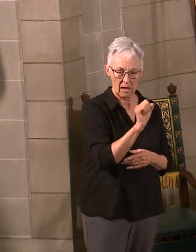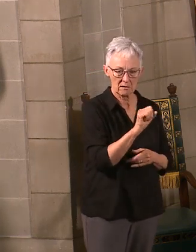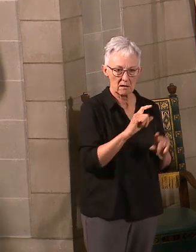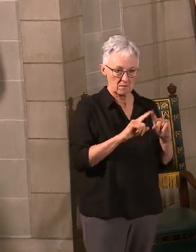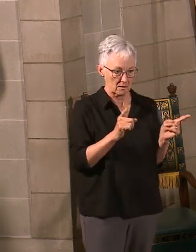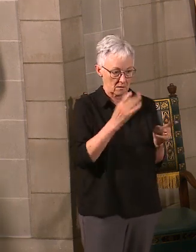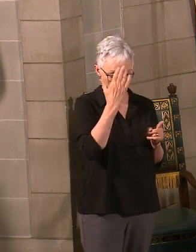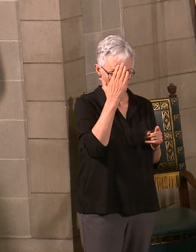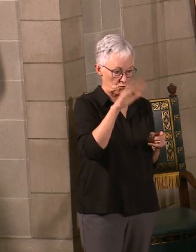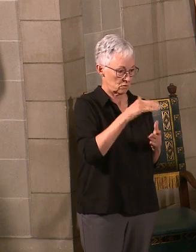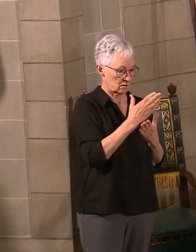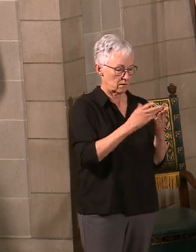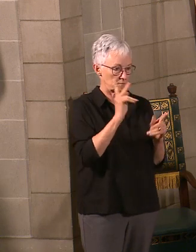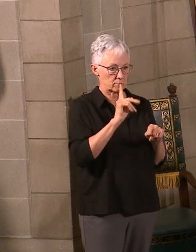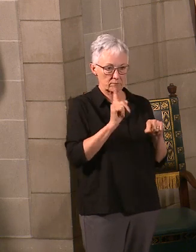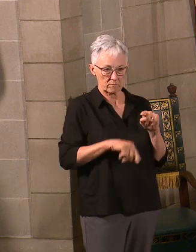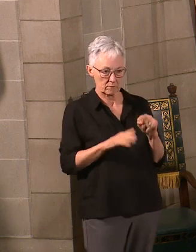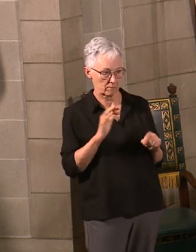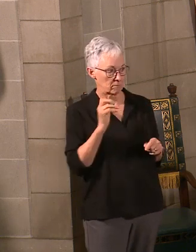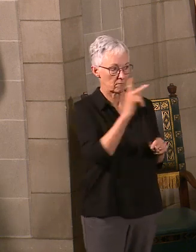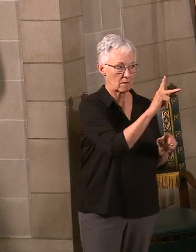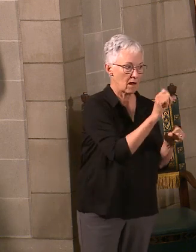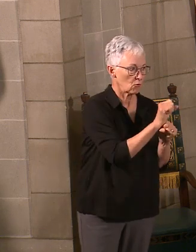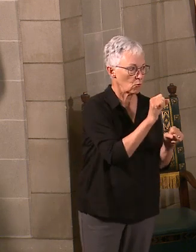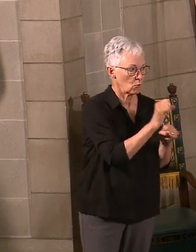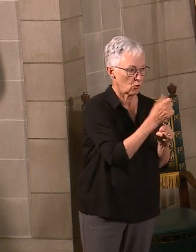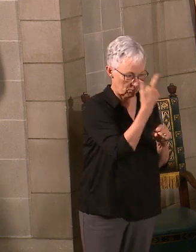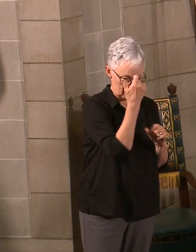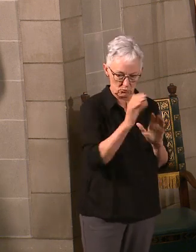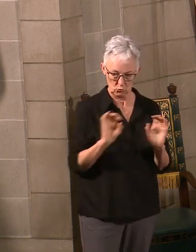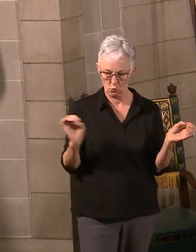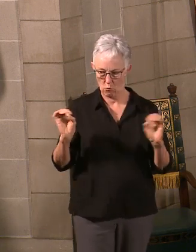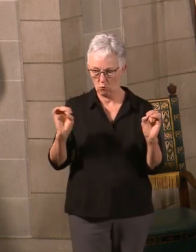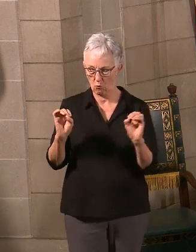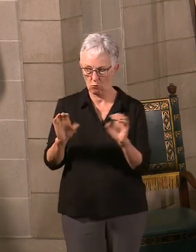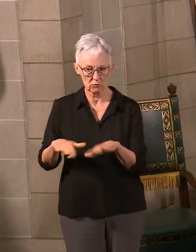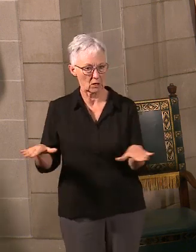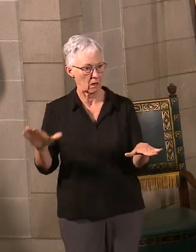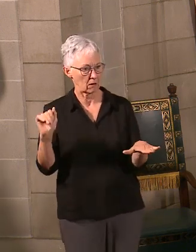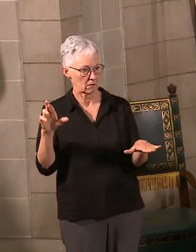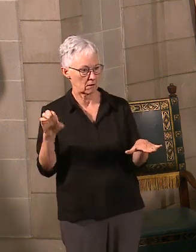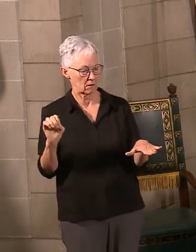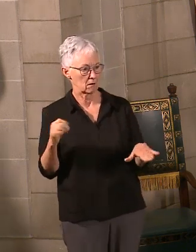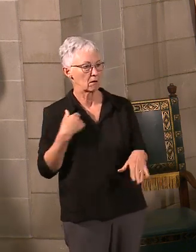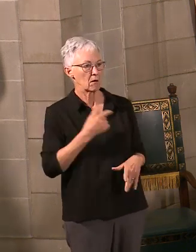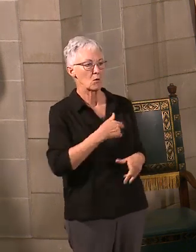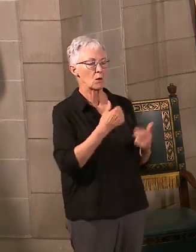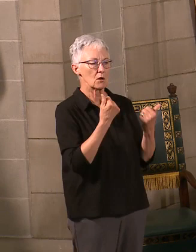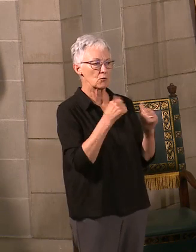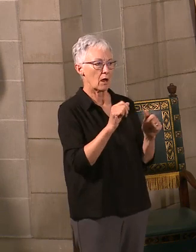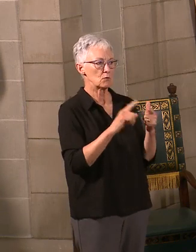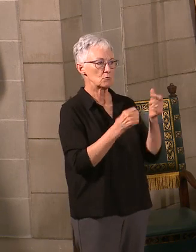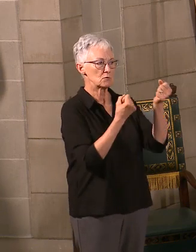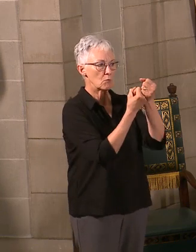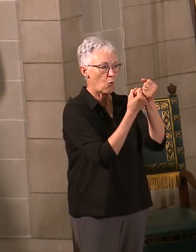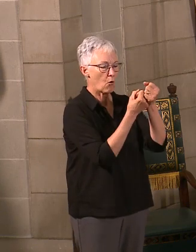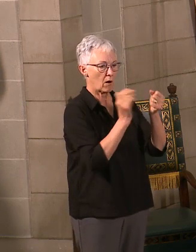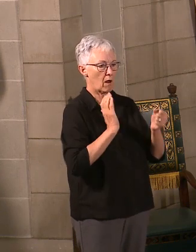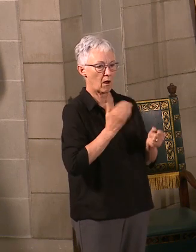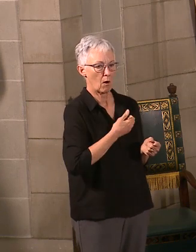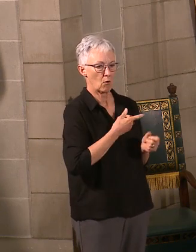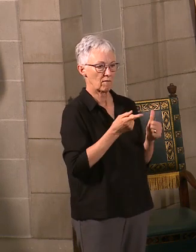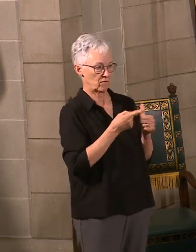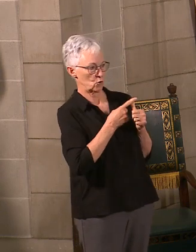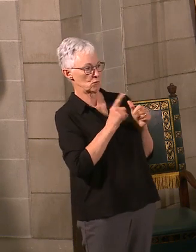care. We've tried to, again, prioritize some of the folks like our first responders and our healthcare workers and, people involved in public